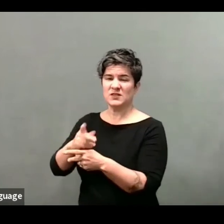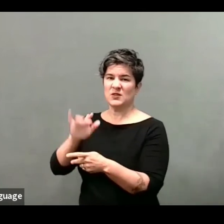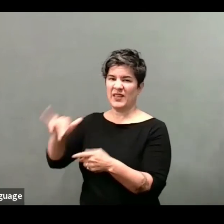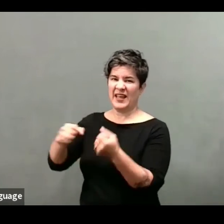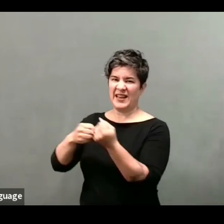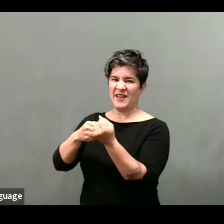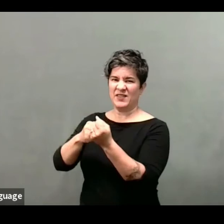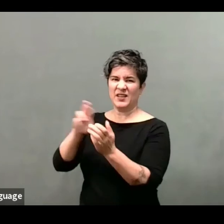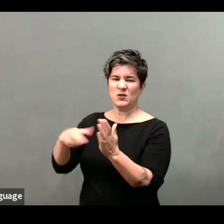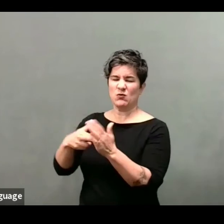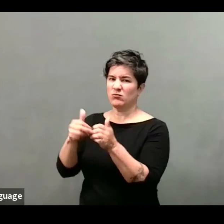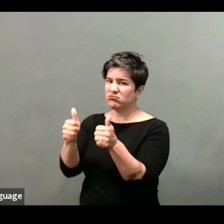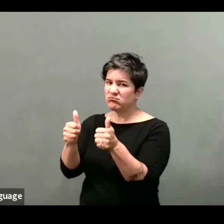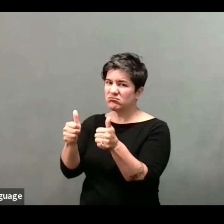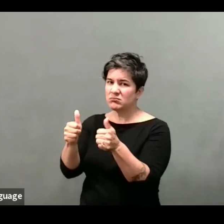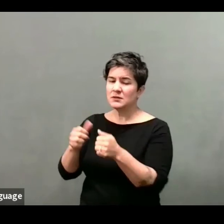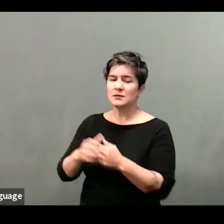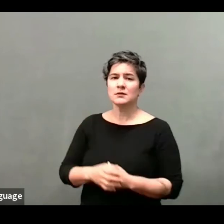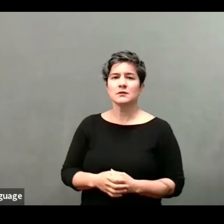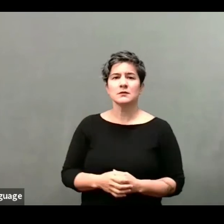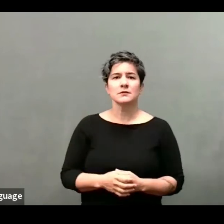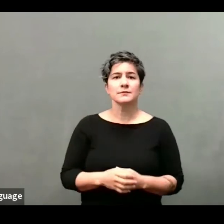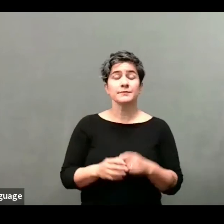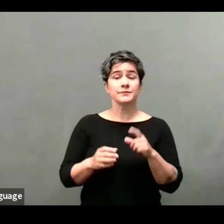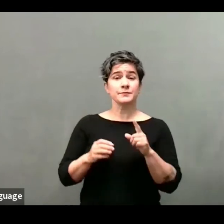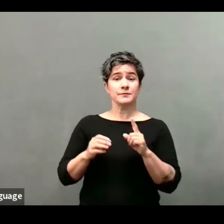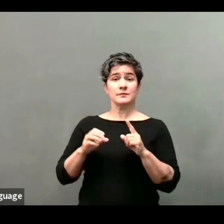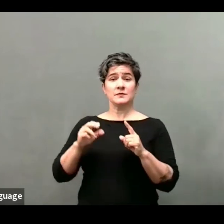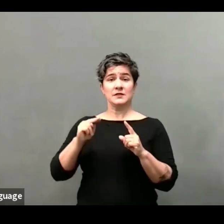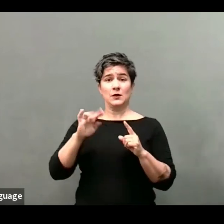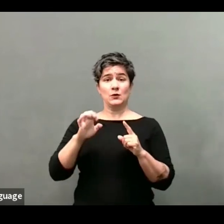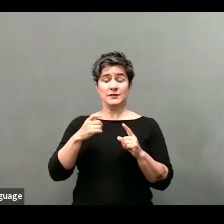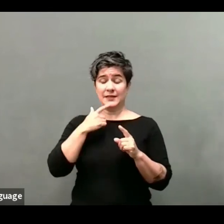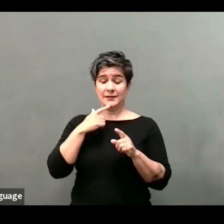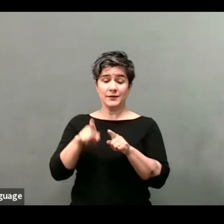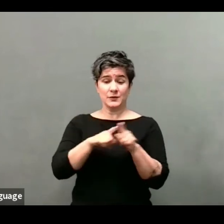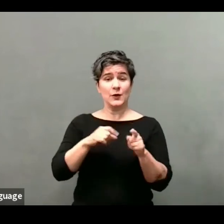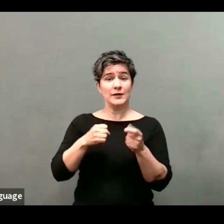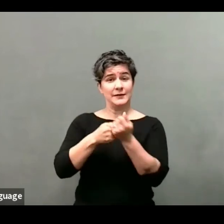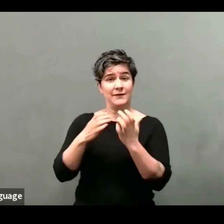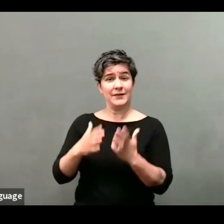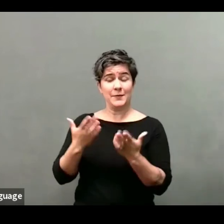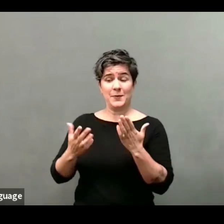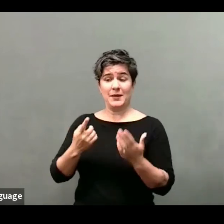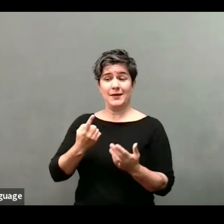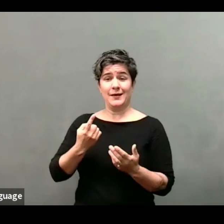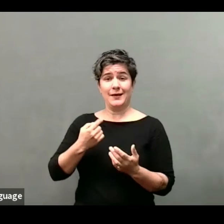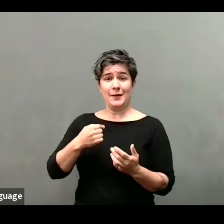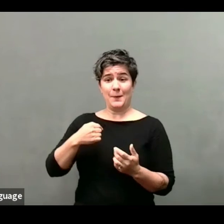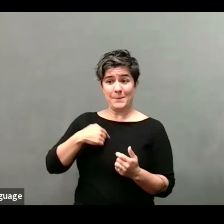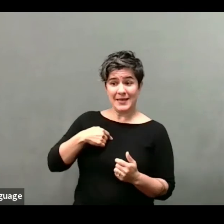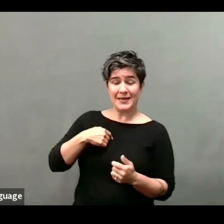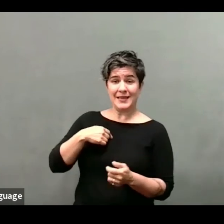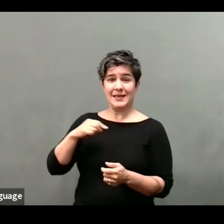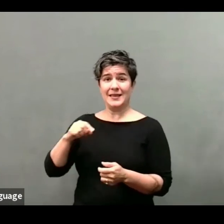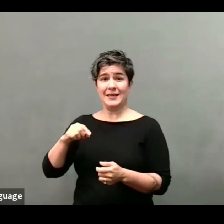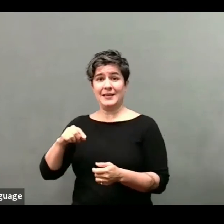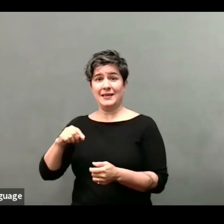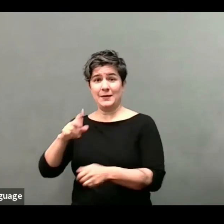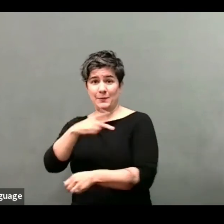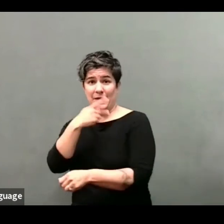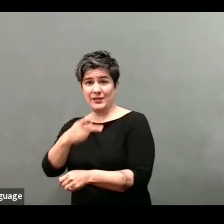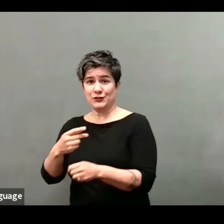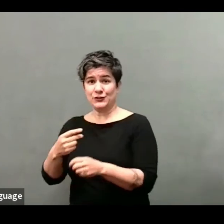I will say too, those I mentioned that there are moments where you might be alone in the exam room with the patient, and in my experience, that's often when we're waiting